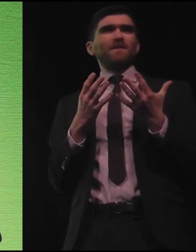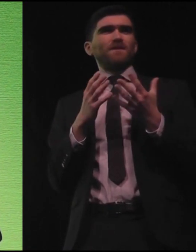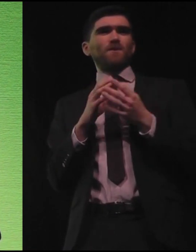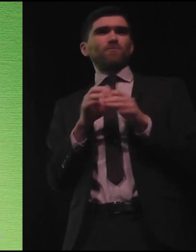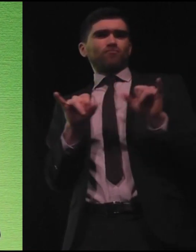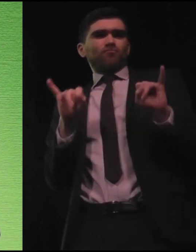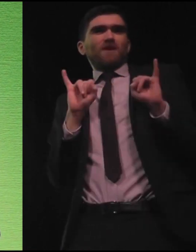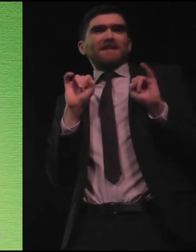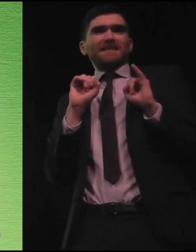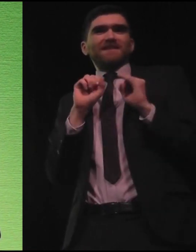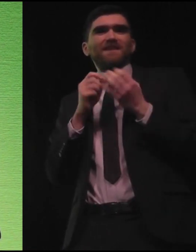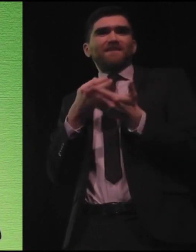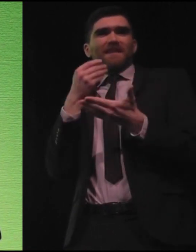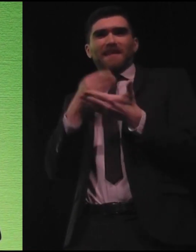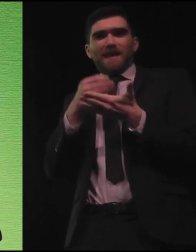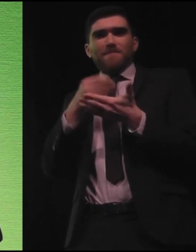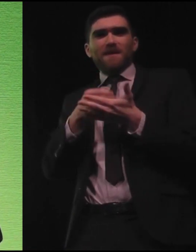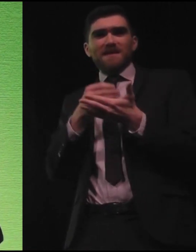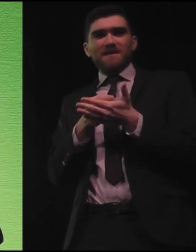communities.